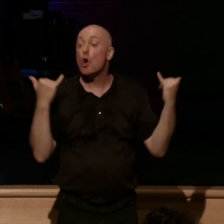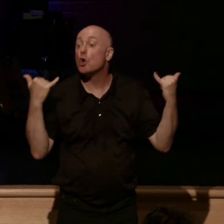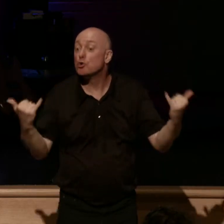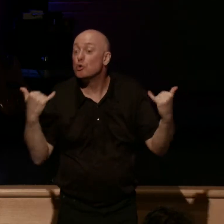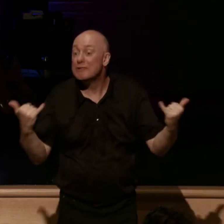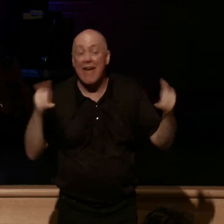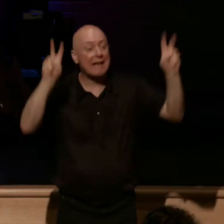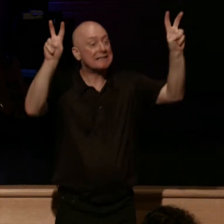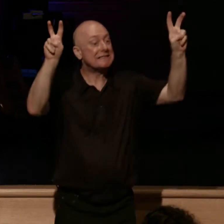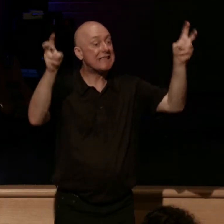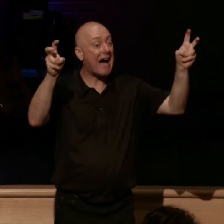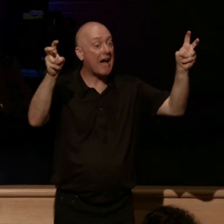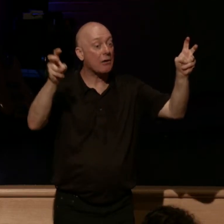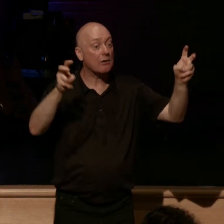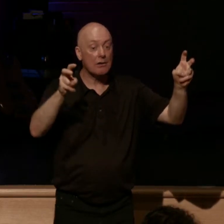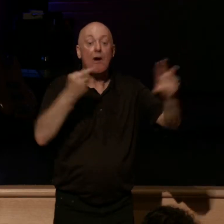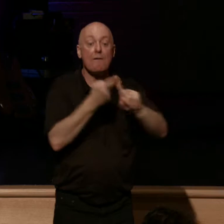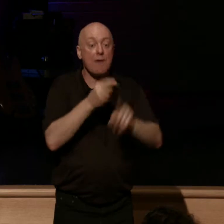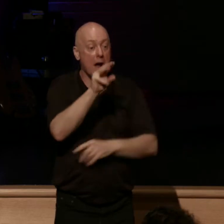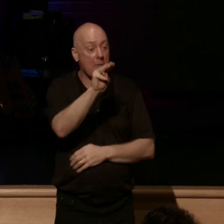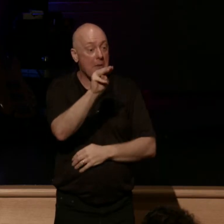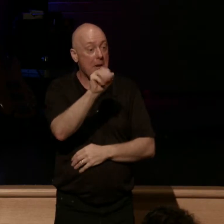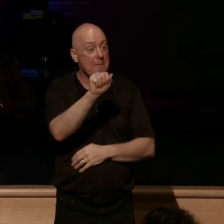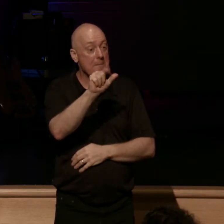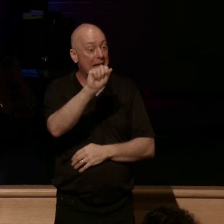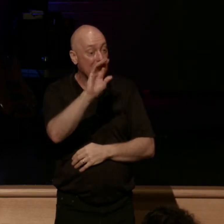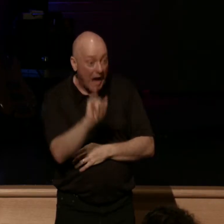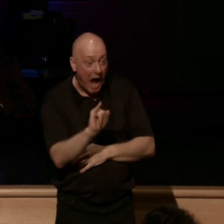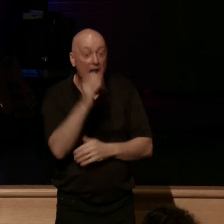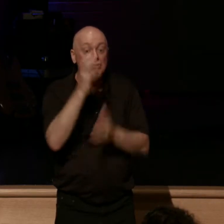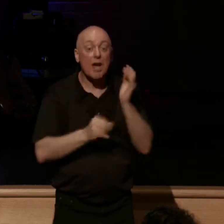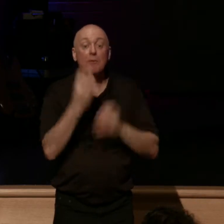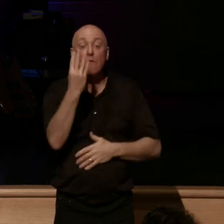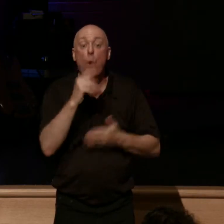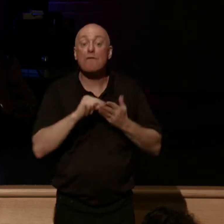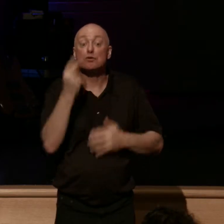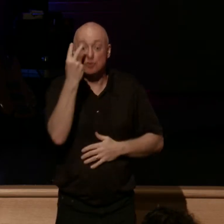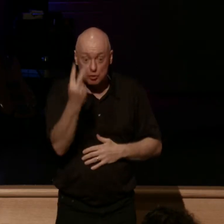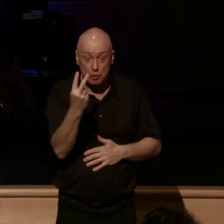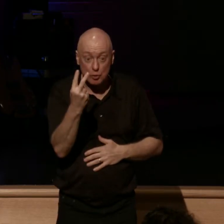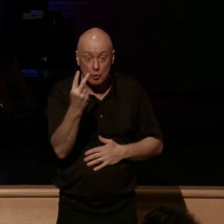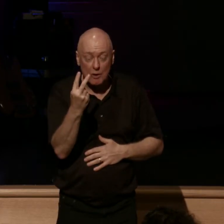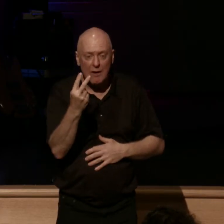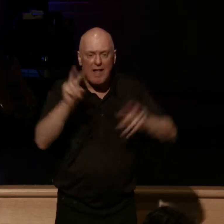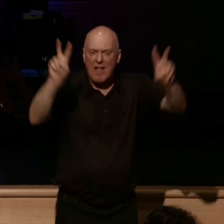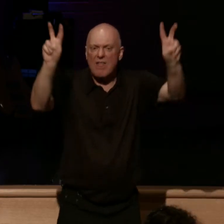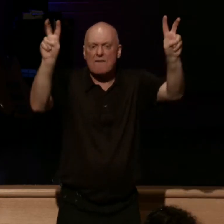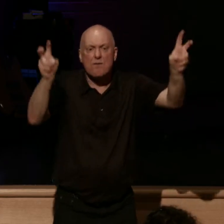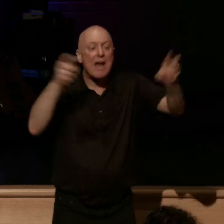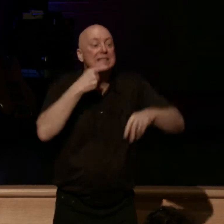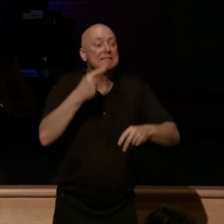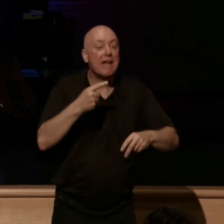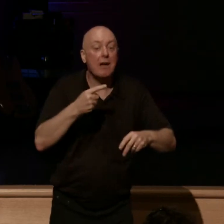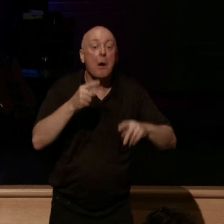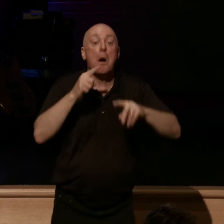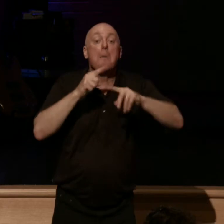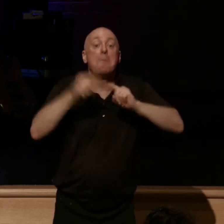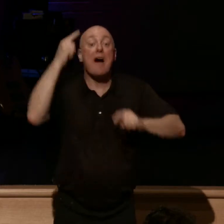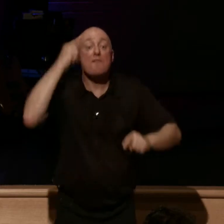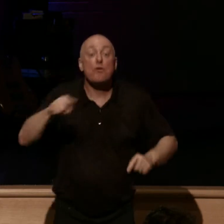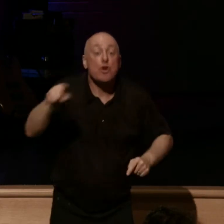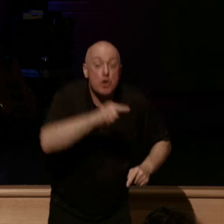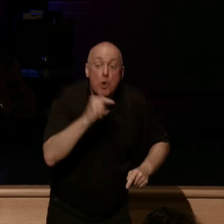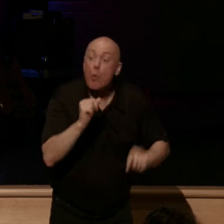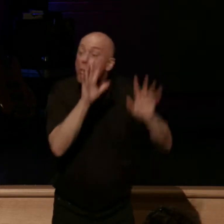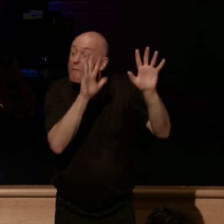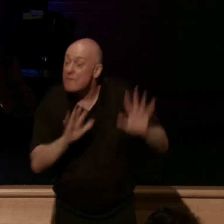today, our title comes directly from Malachi 4, verse 2. And it's that phrase that says, "But for you who fear